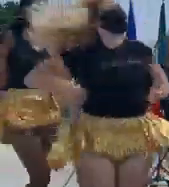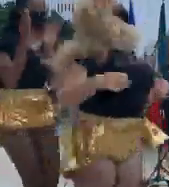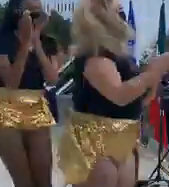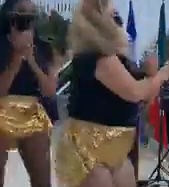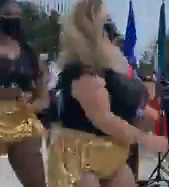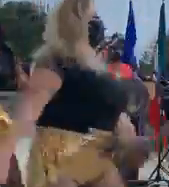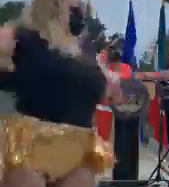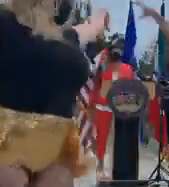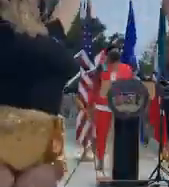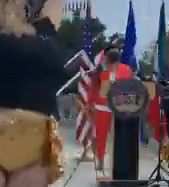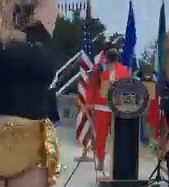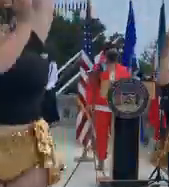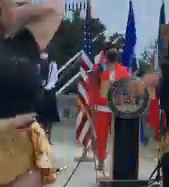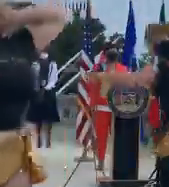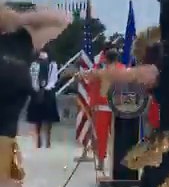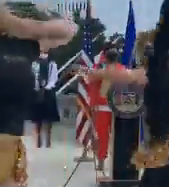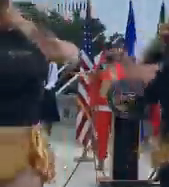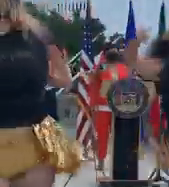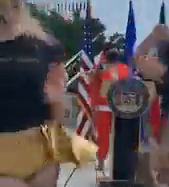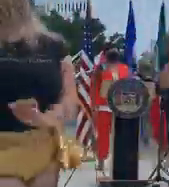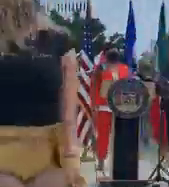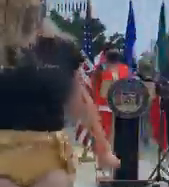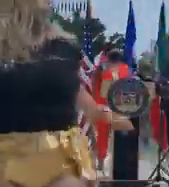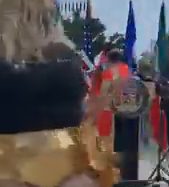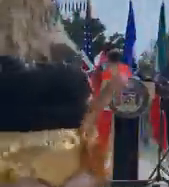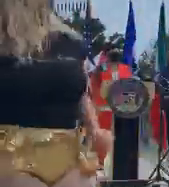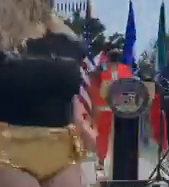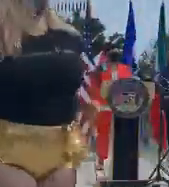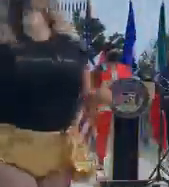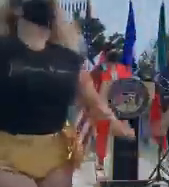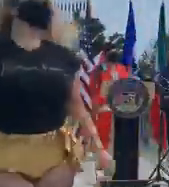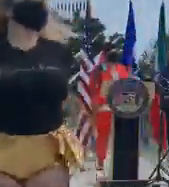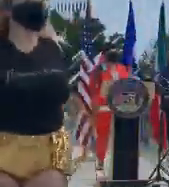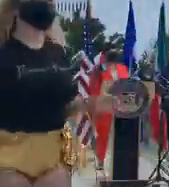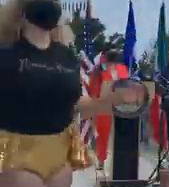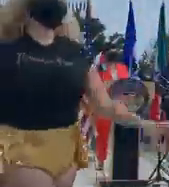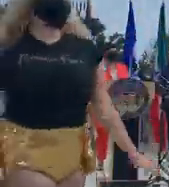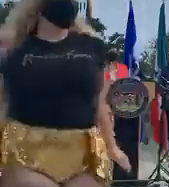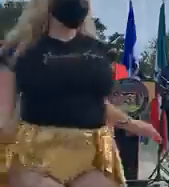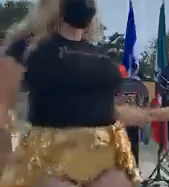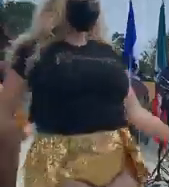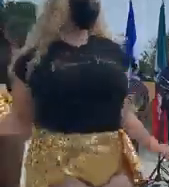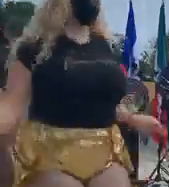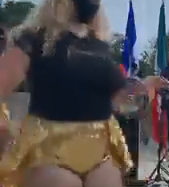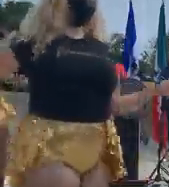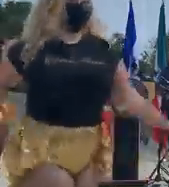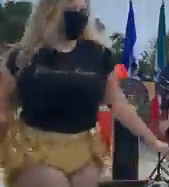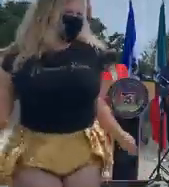Yeah.